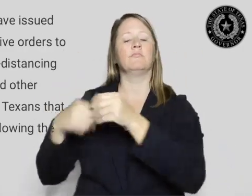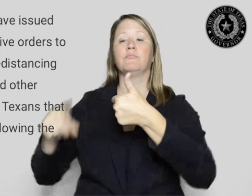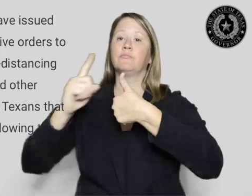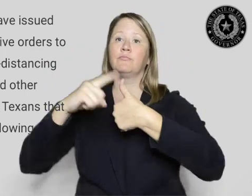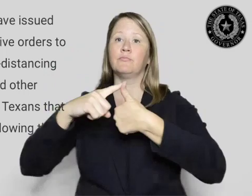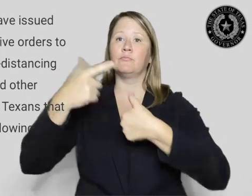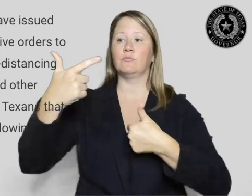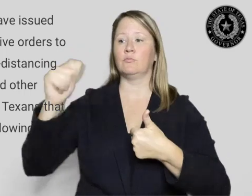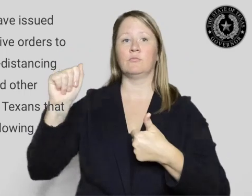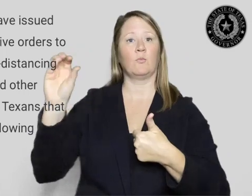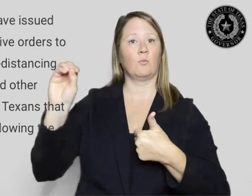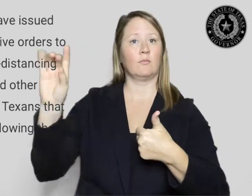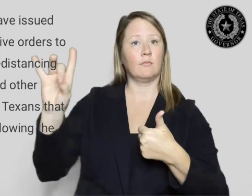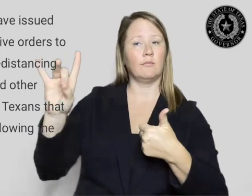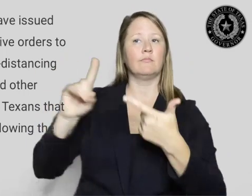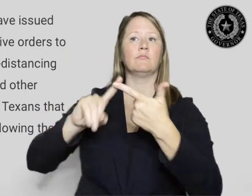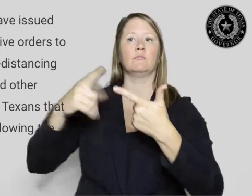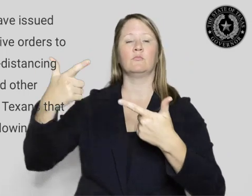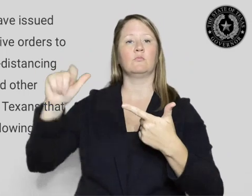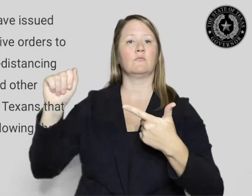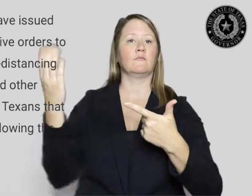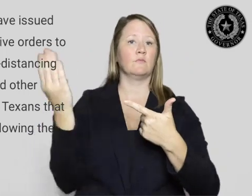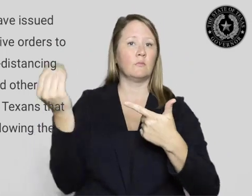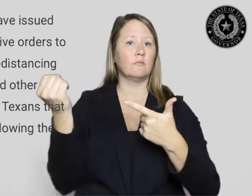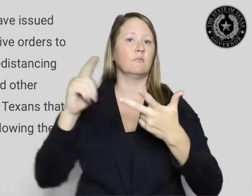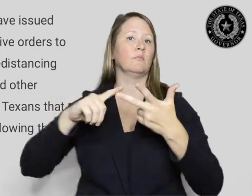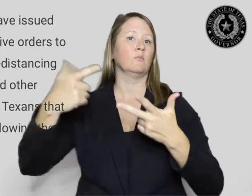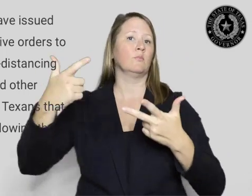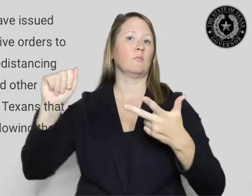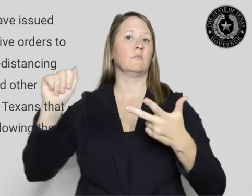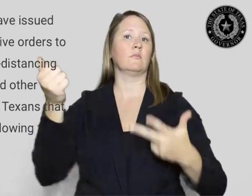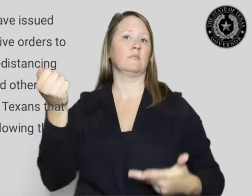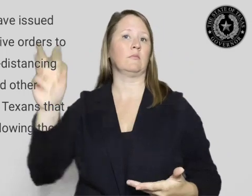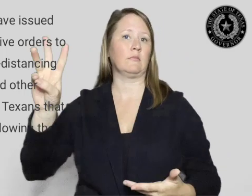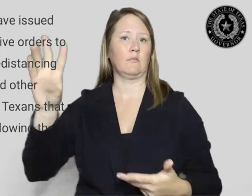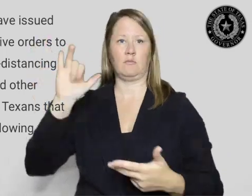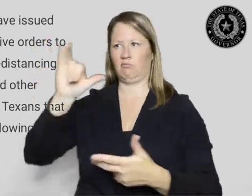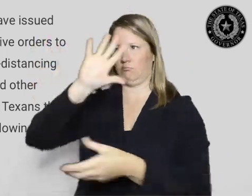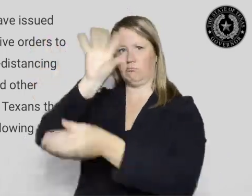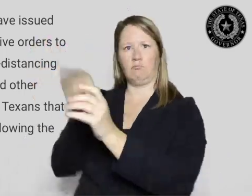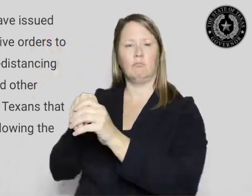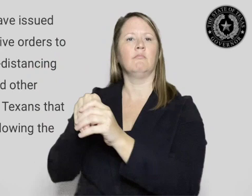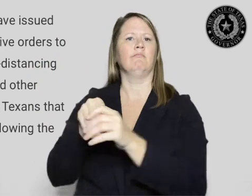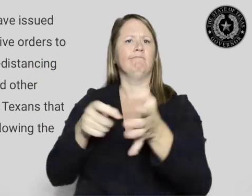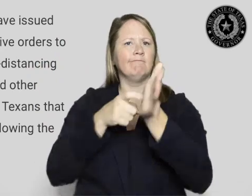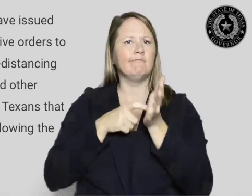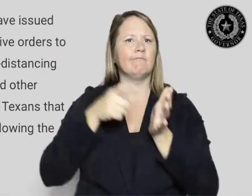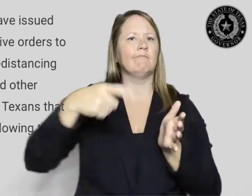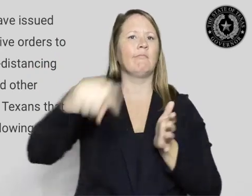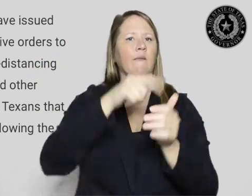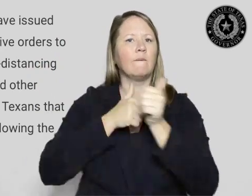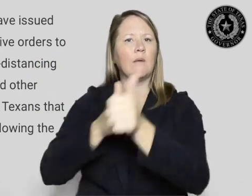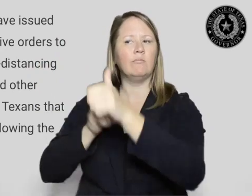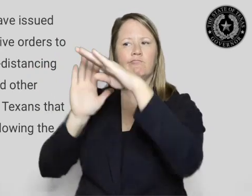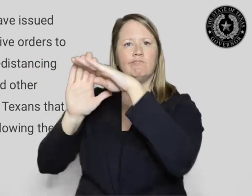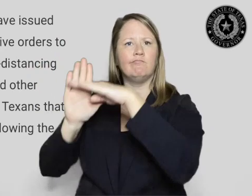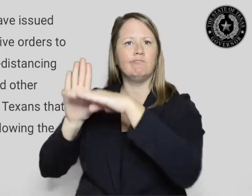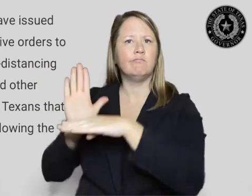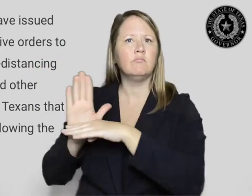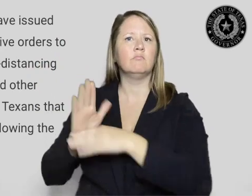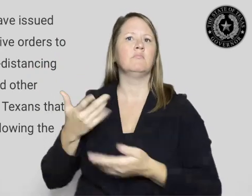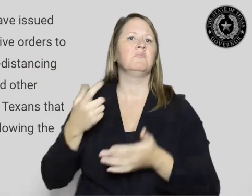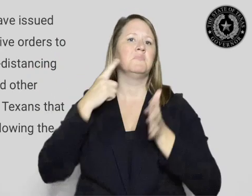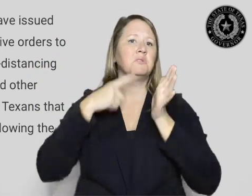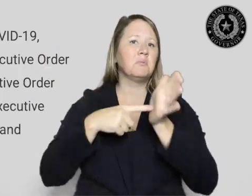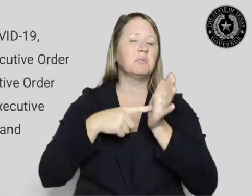whereas I have issued several executive orders to impose social distancing restrictions and other obligations on Texans